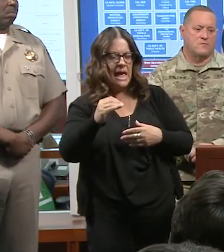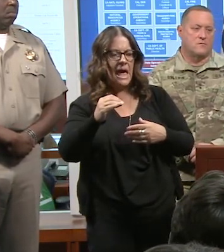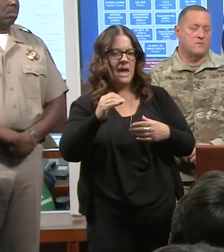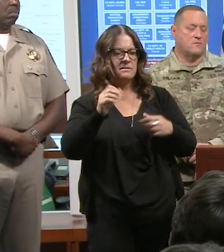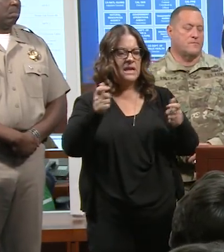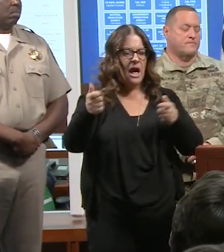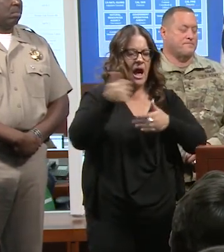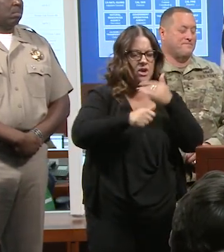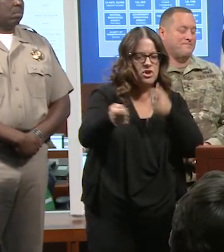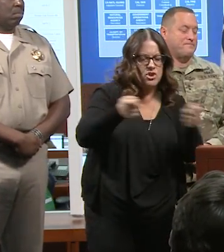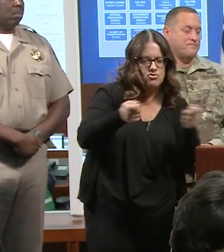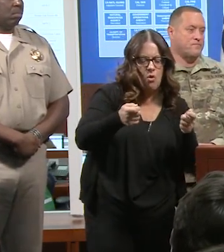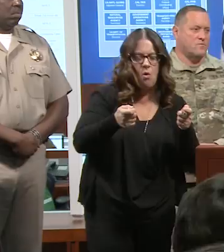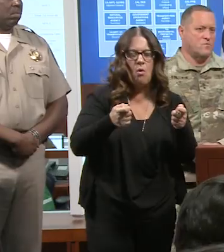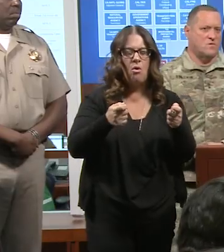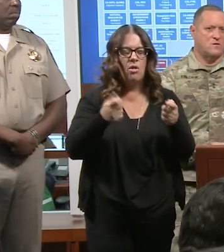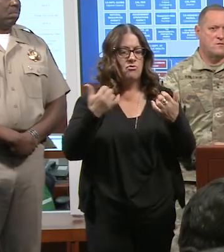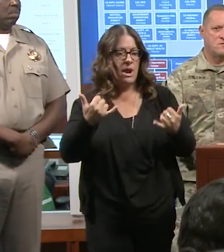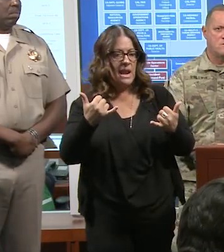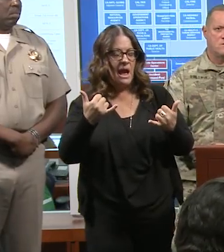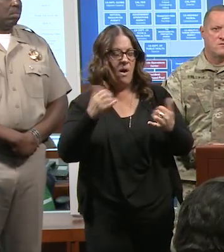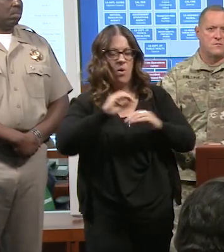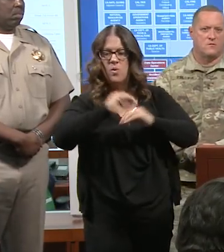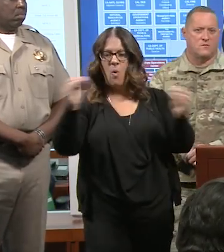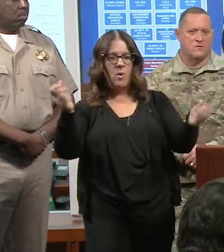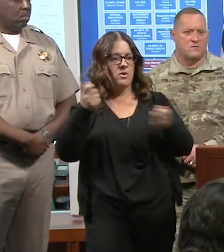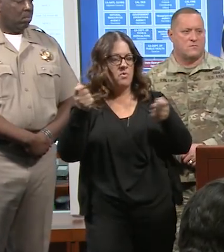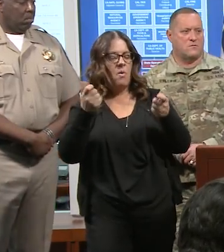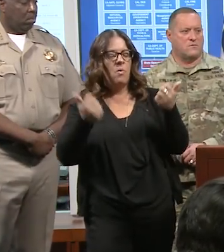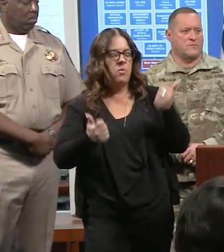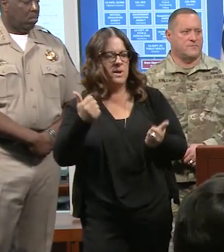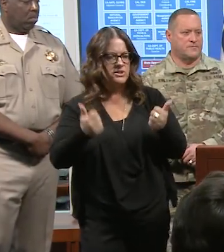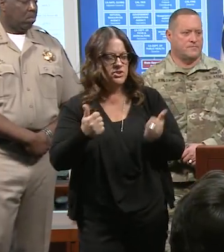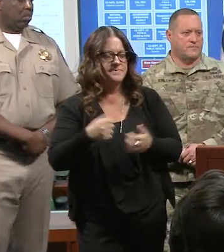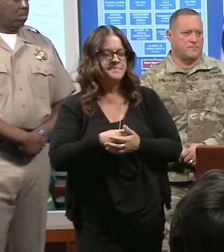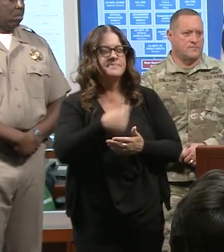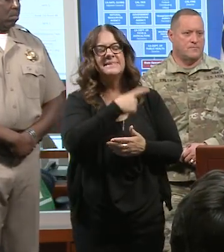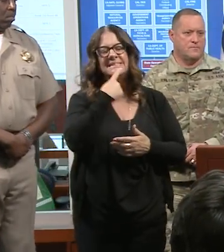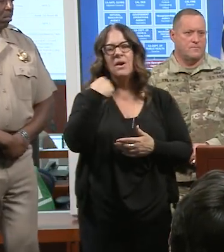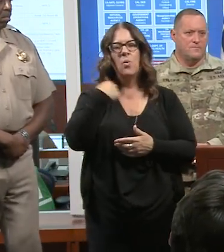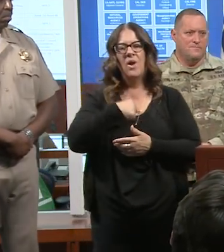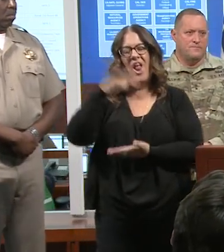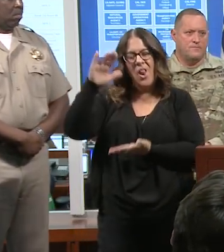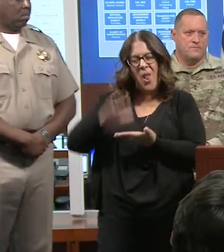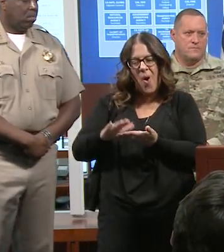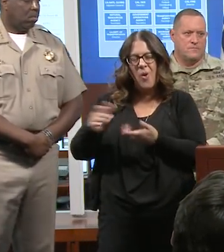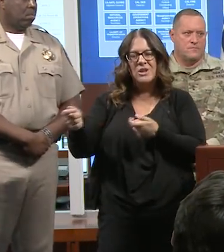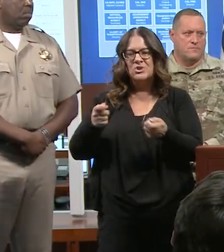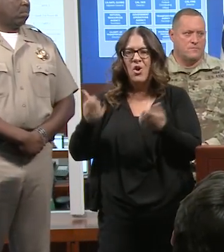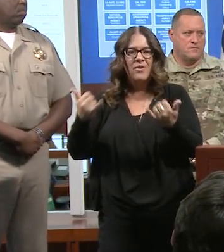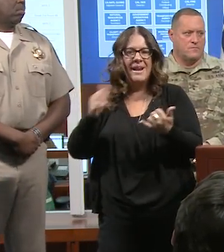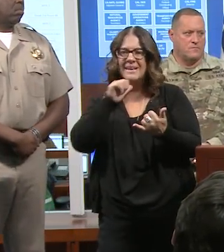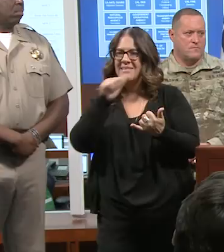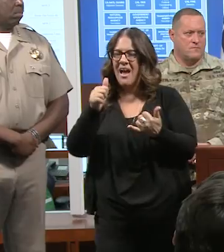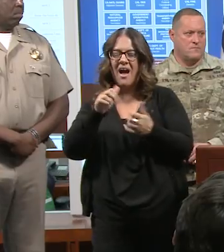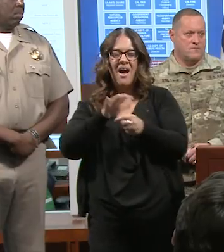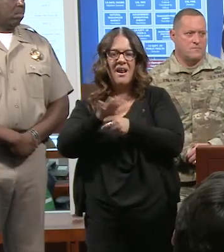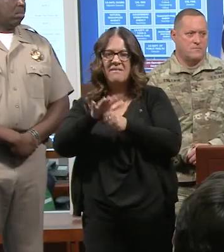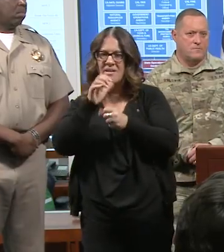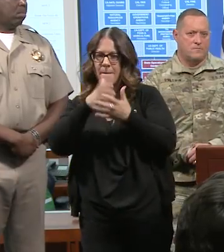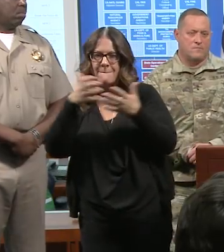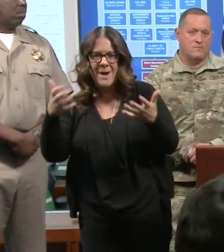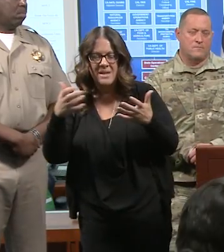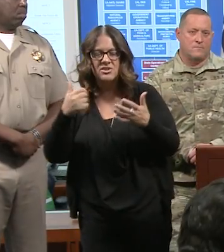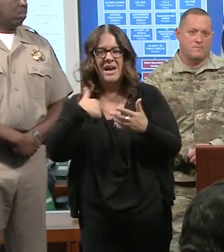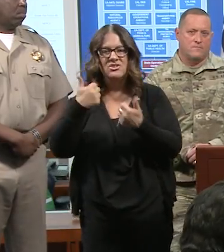We are at very low containment on most of these, but I do want to bring that up because I know I committed over the week to say we would get you